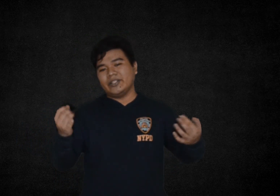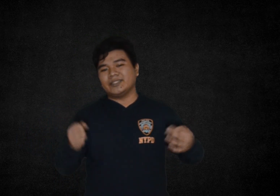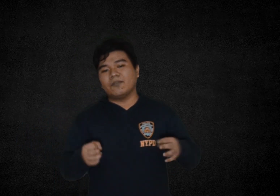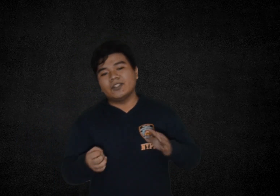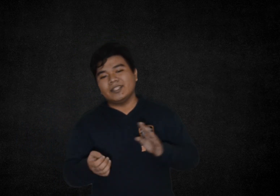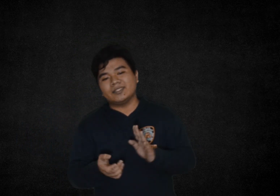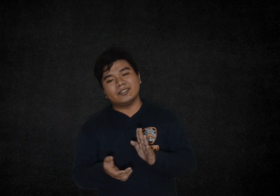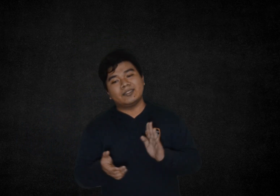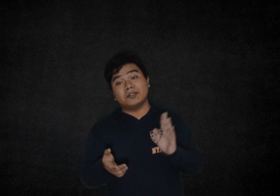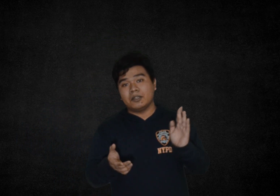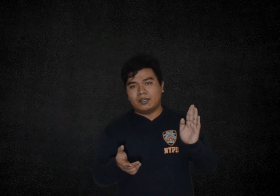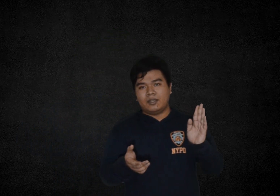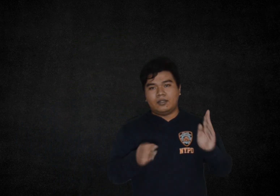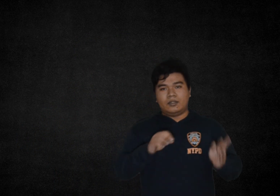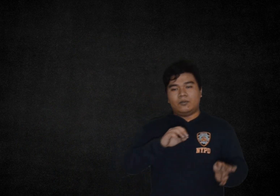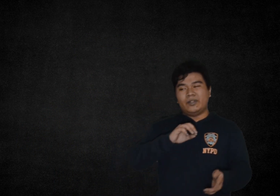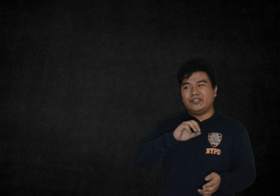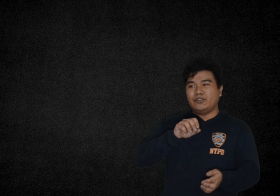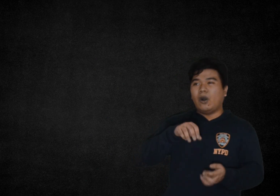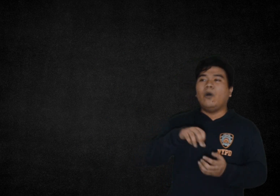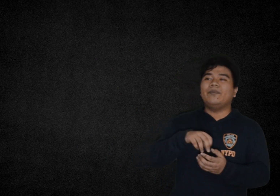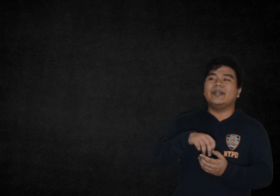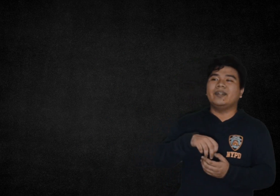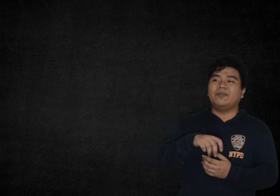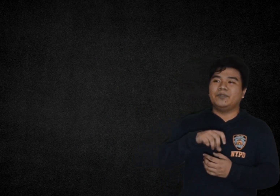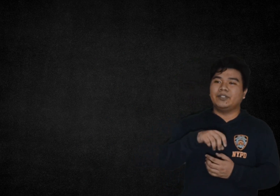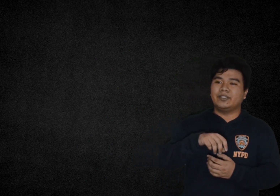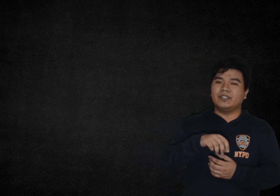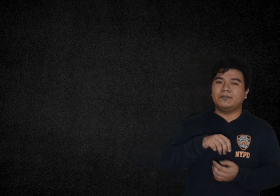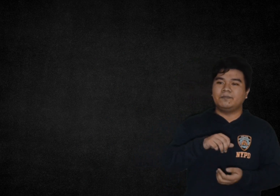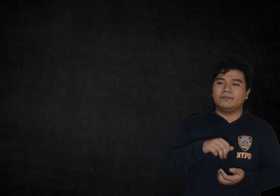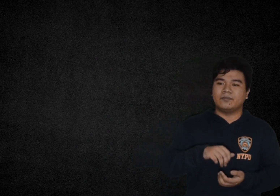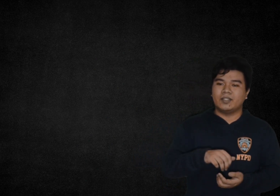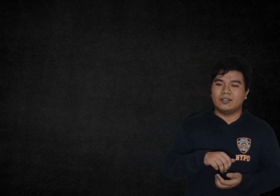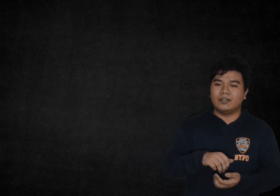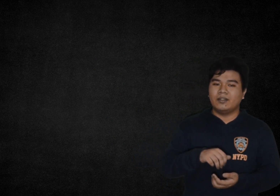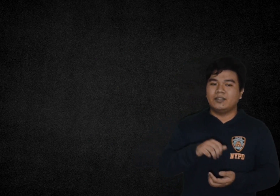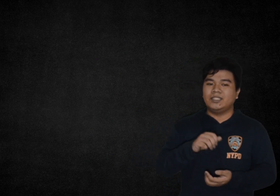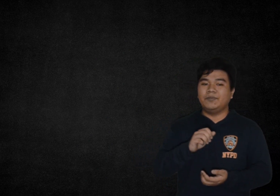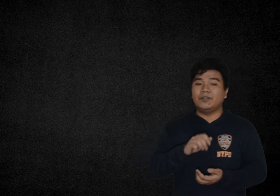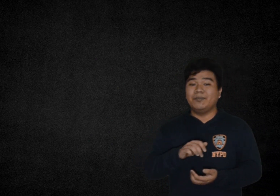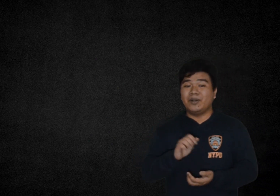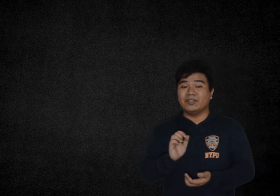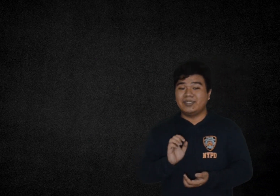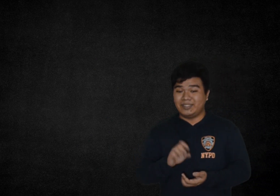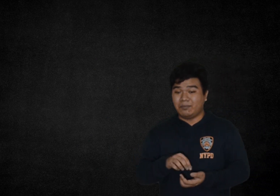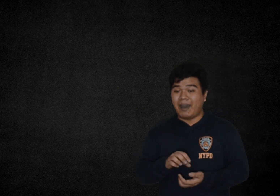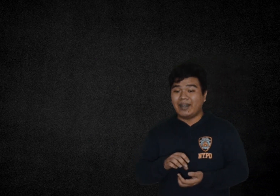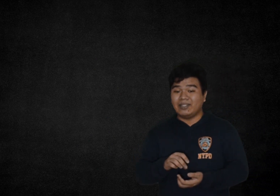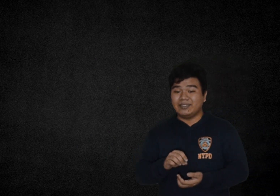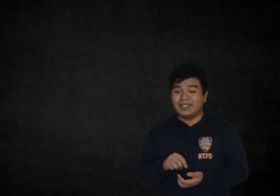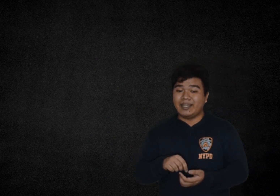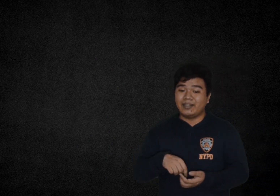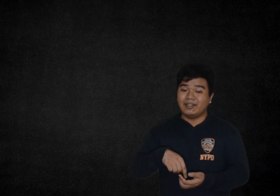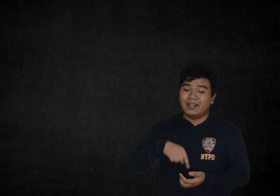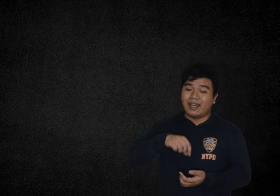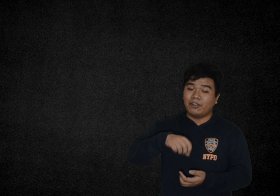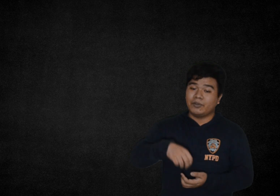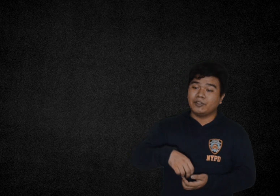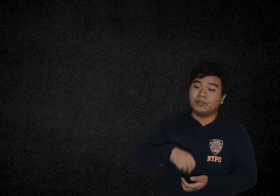example of this is when you open up your TV remote, there's a battery in there, and when you remove